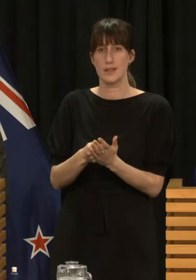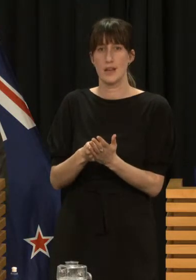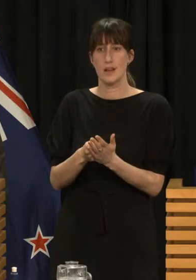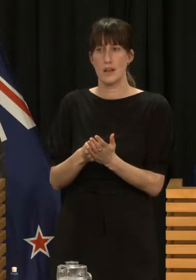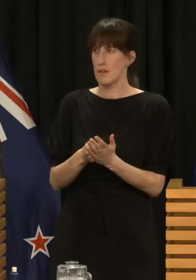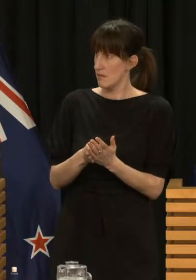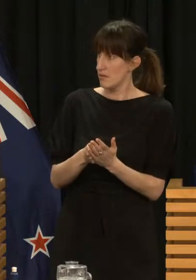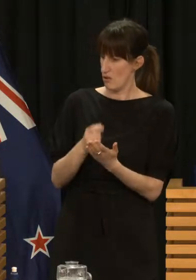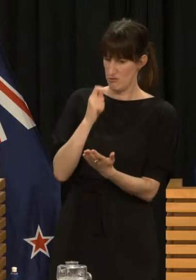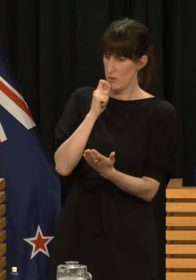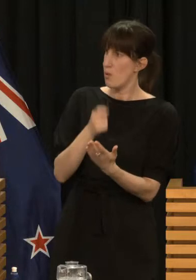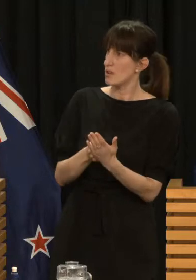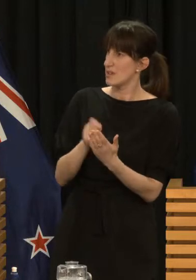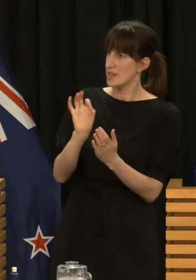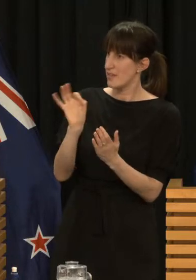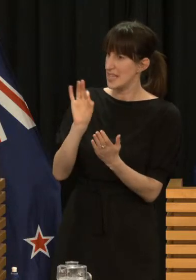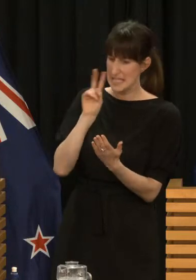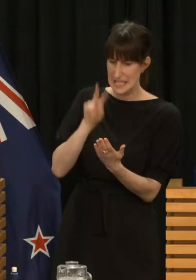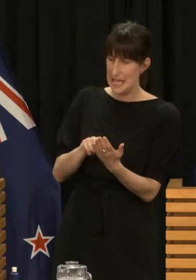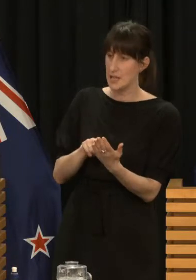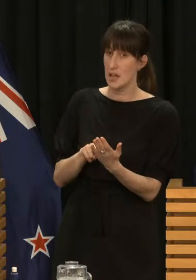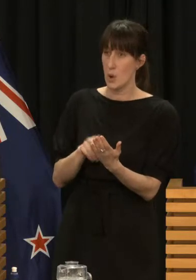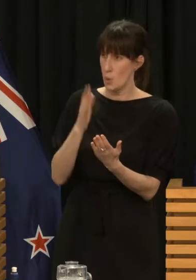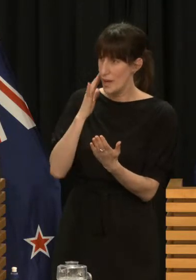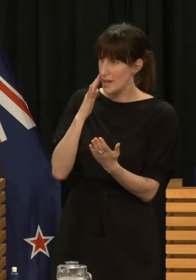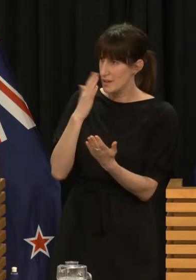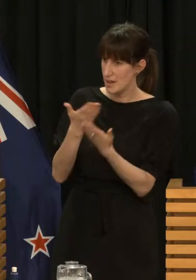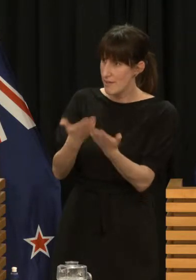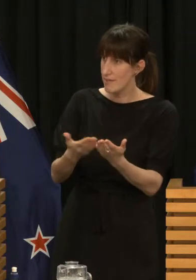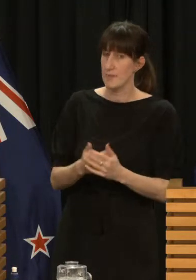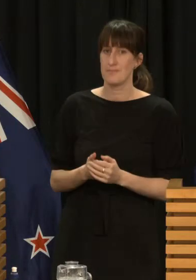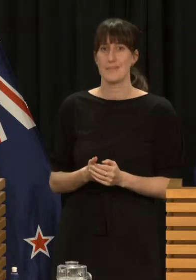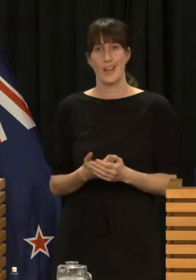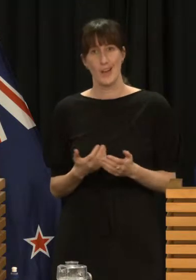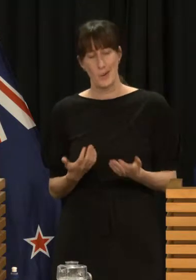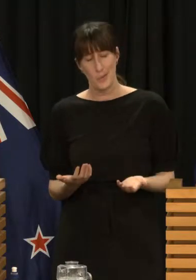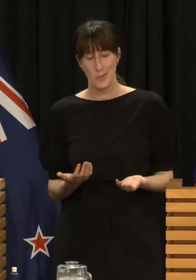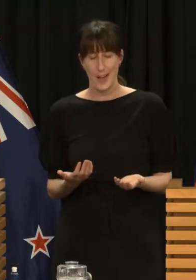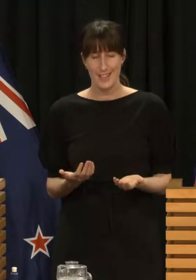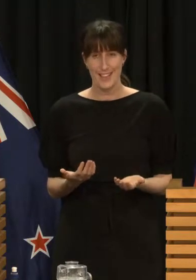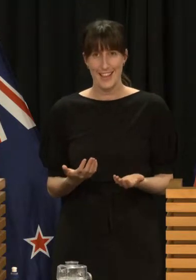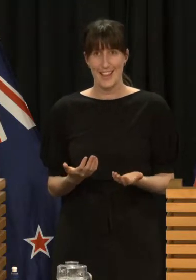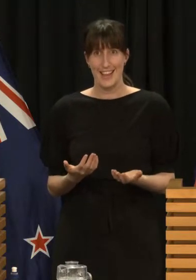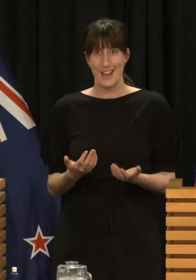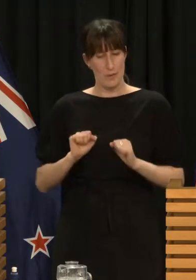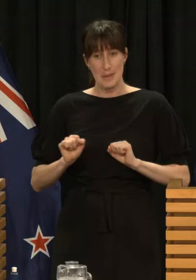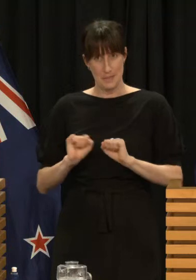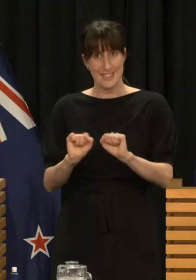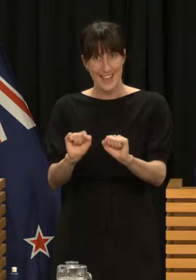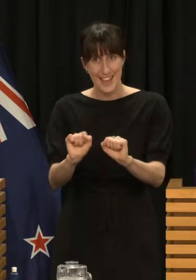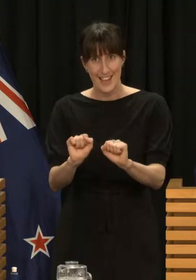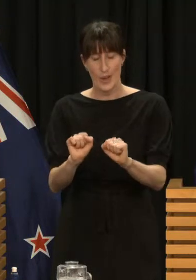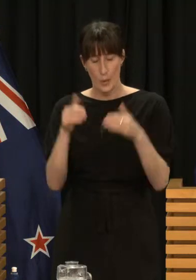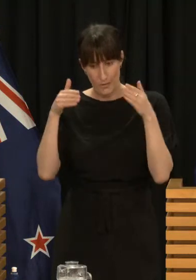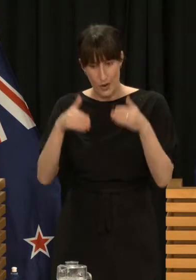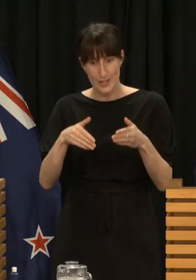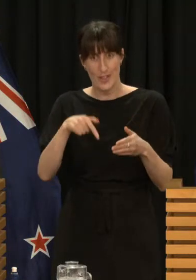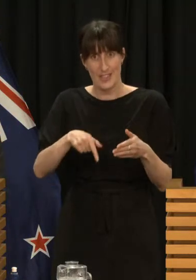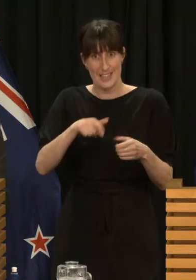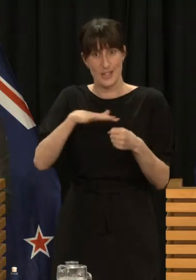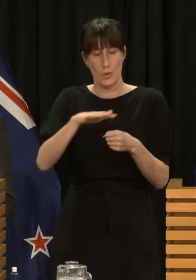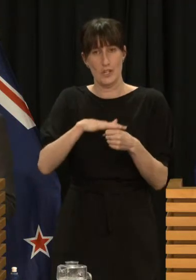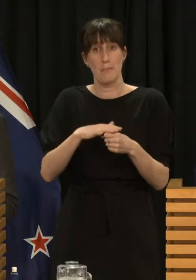intending to get to that and to release them. Obviously, we've been a little distracted in the last 48 hours or so dealing with this, but we want to release those very